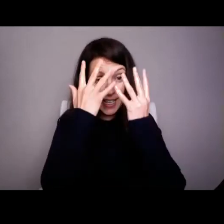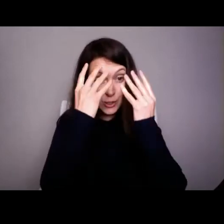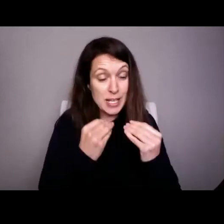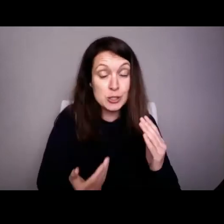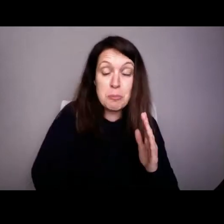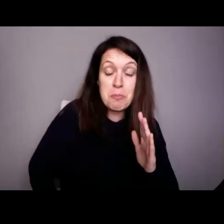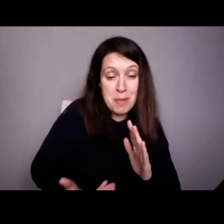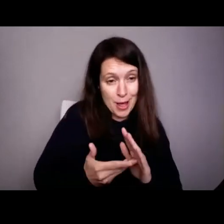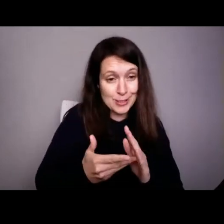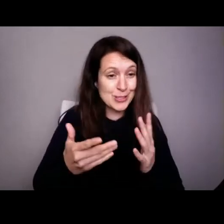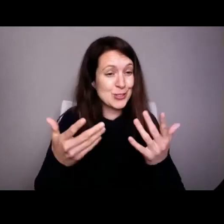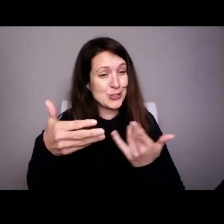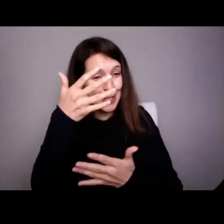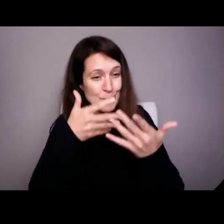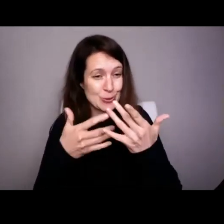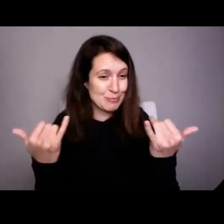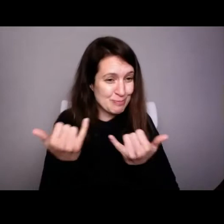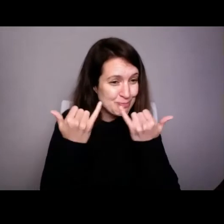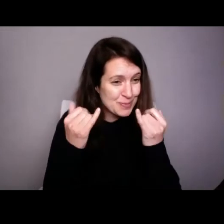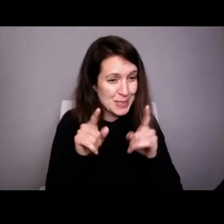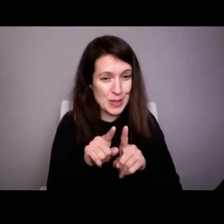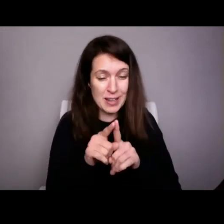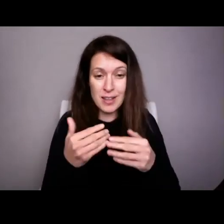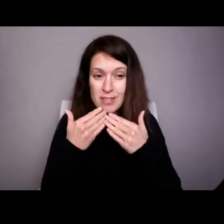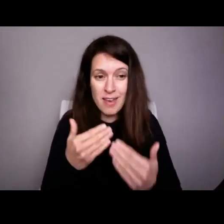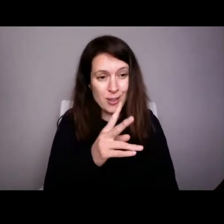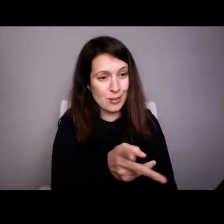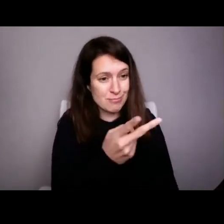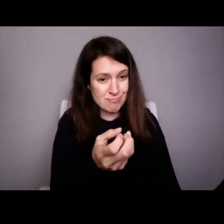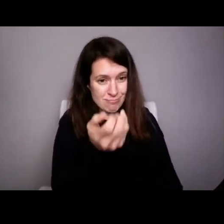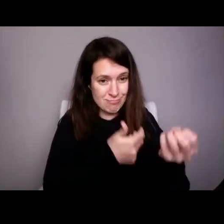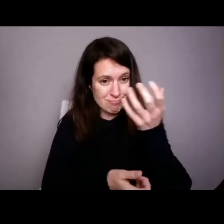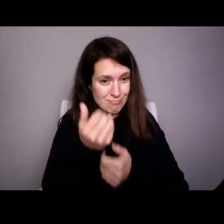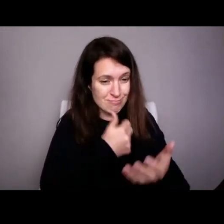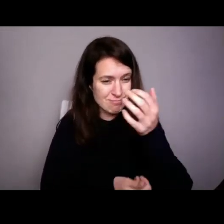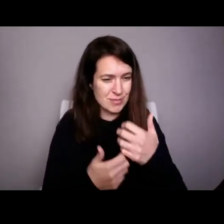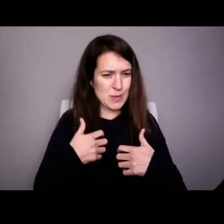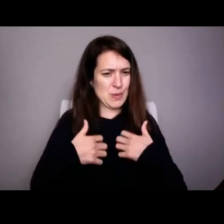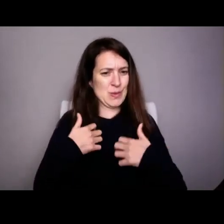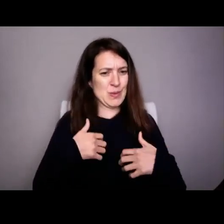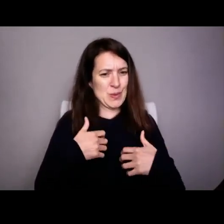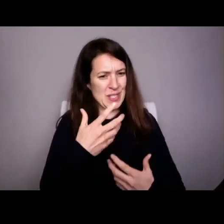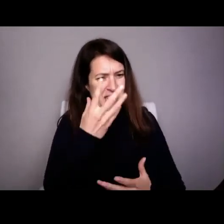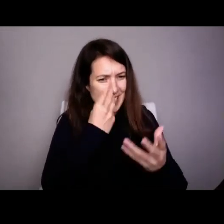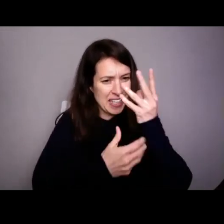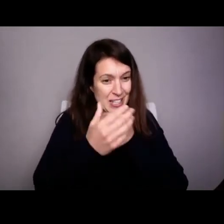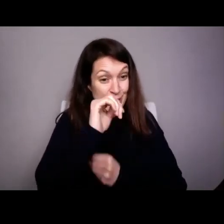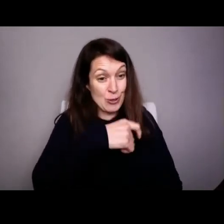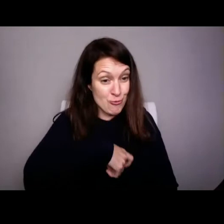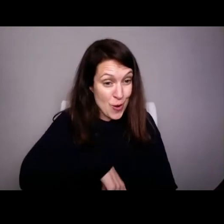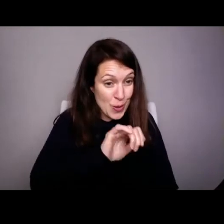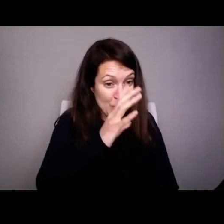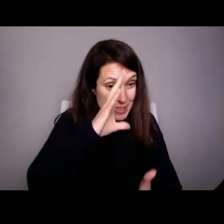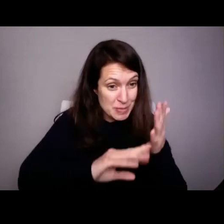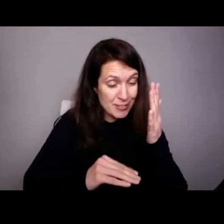So thank you so much for that overview. It's been really, really interesting to hear from you and just hear about your role and experience while